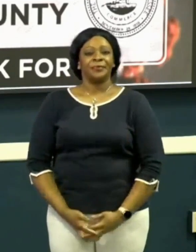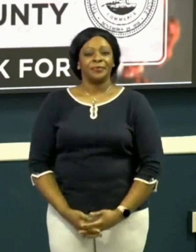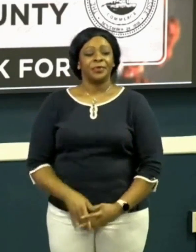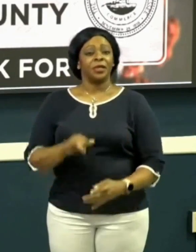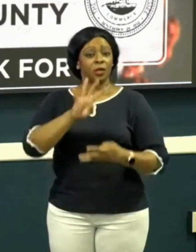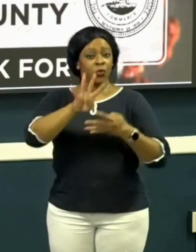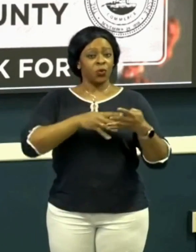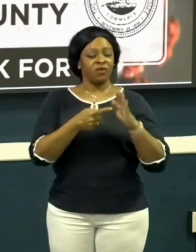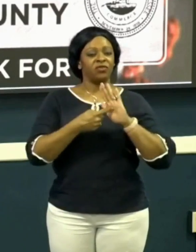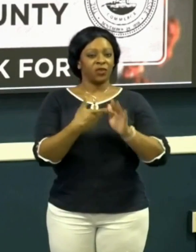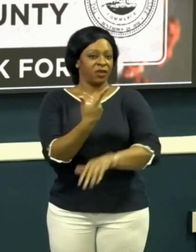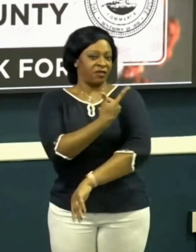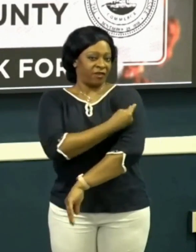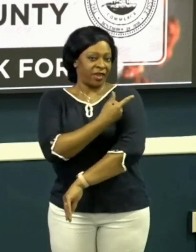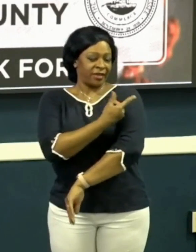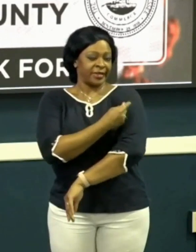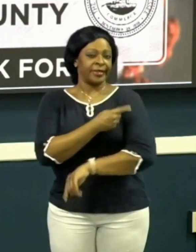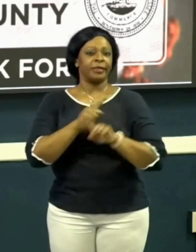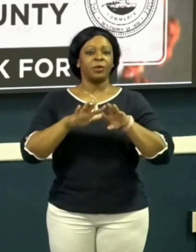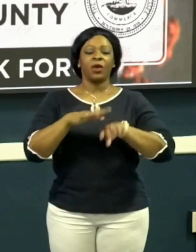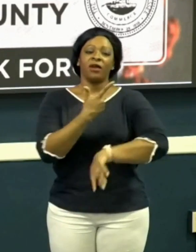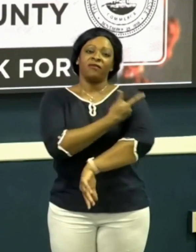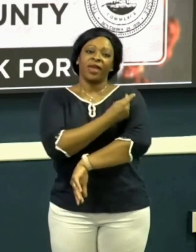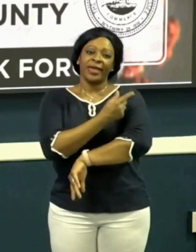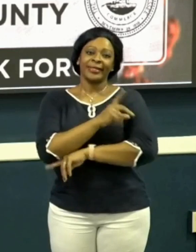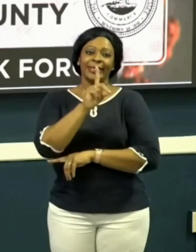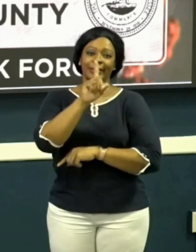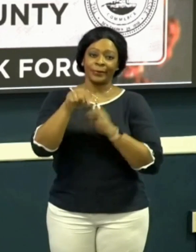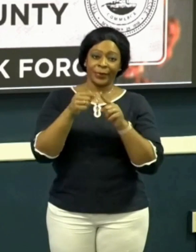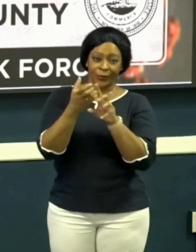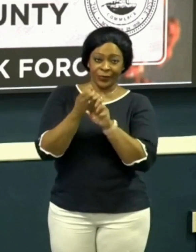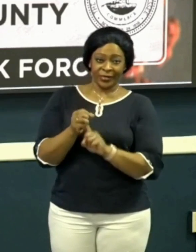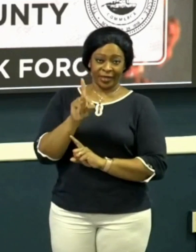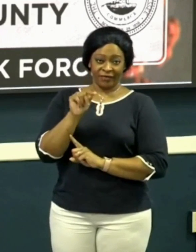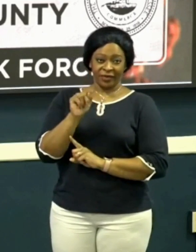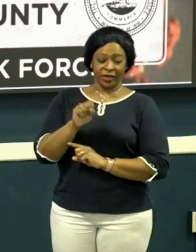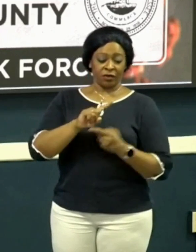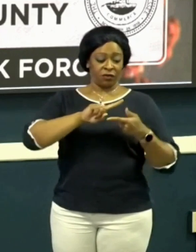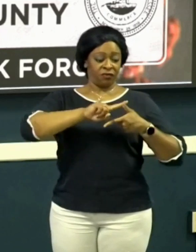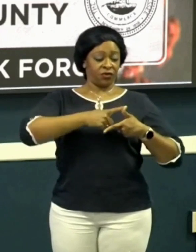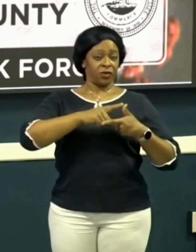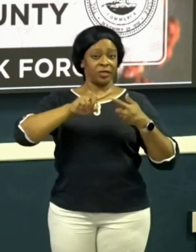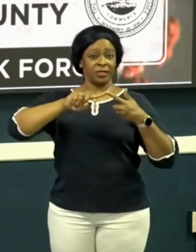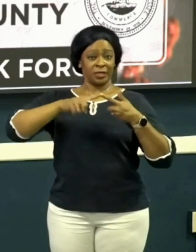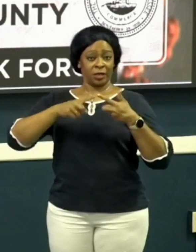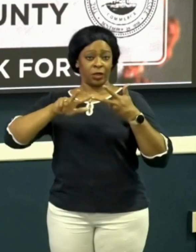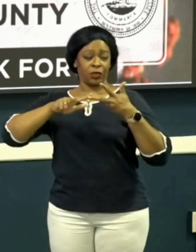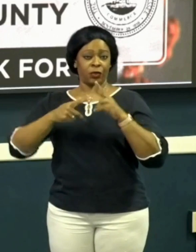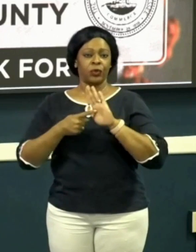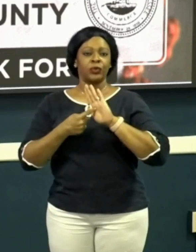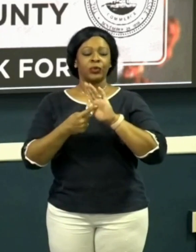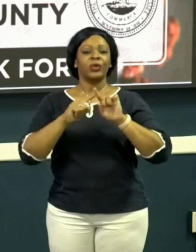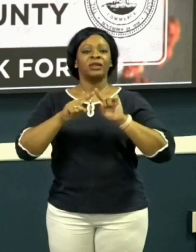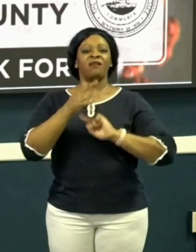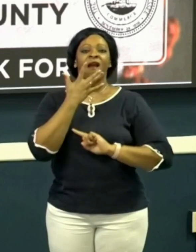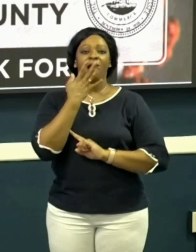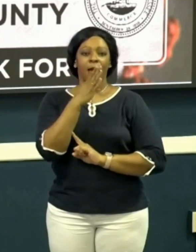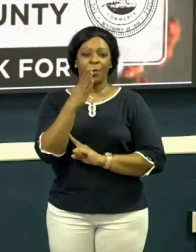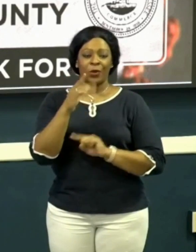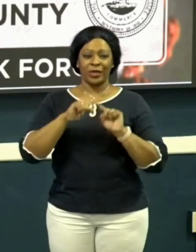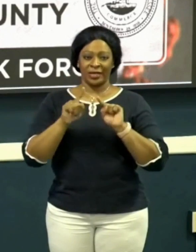This graph shows vaccinations by vaccination date, with first, second, and third doses shown in differing shades of